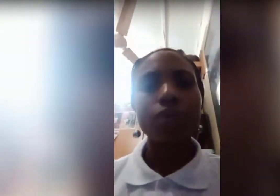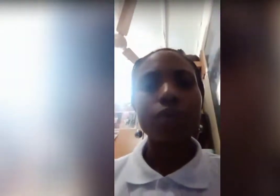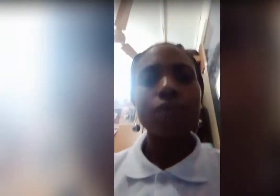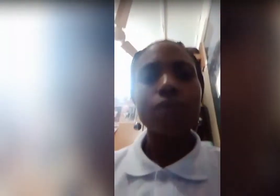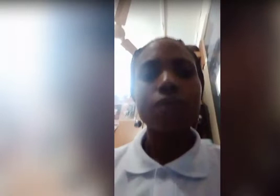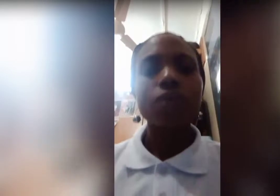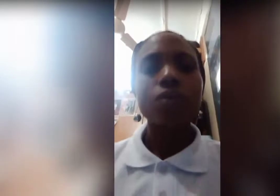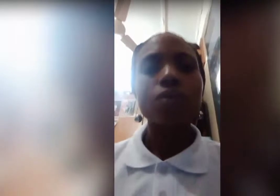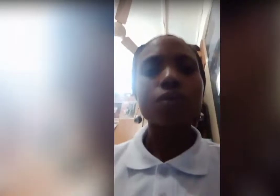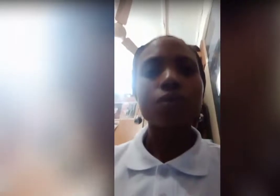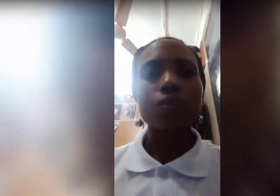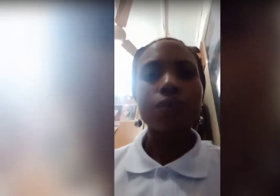Thank you. I want you to sign